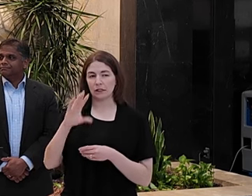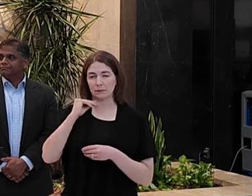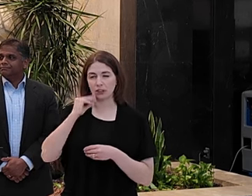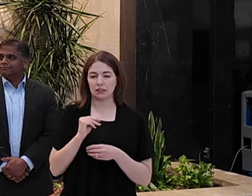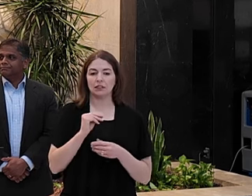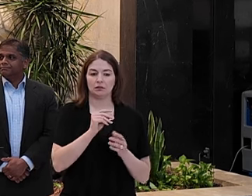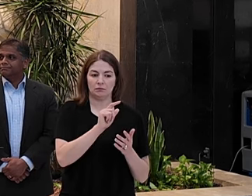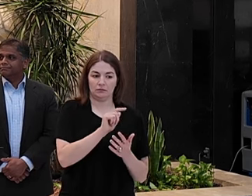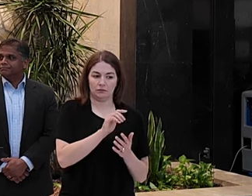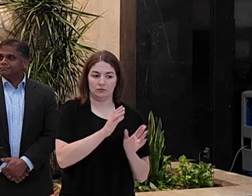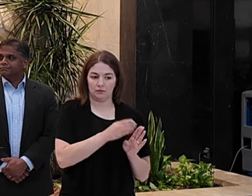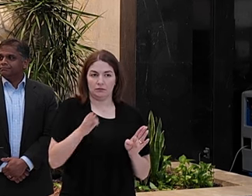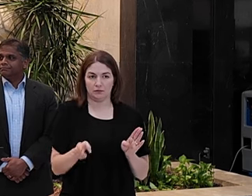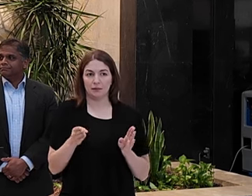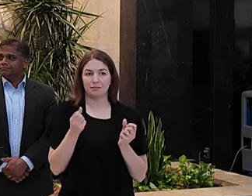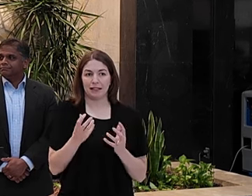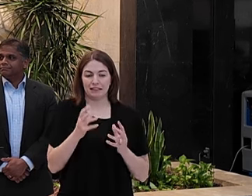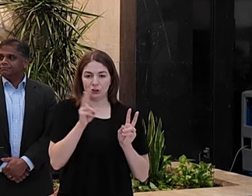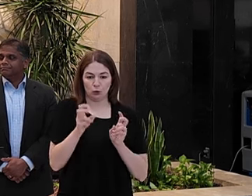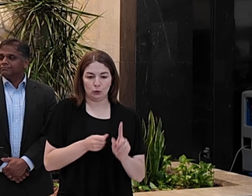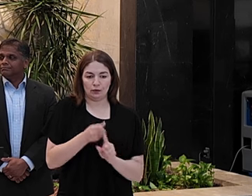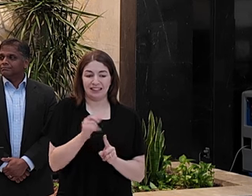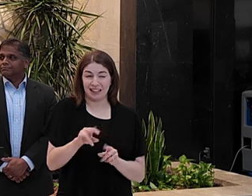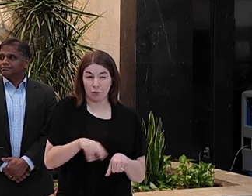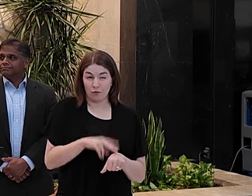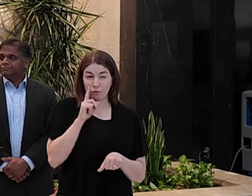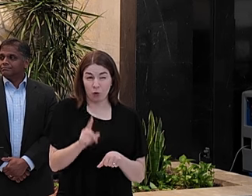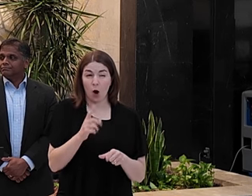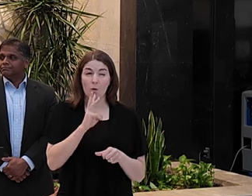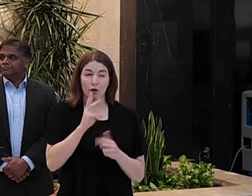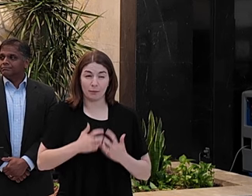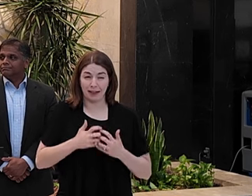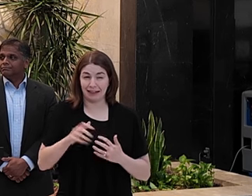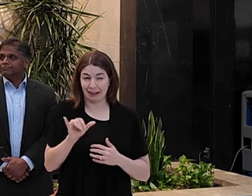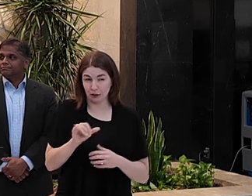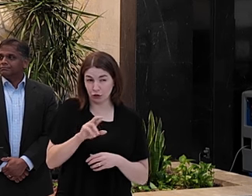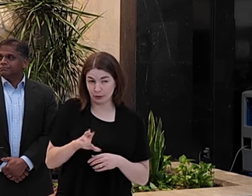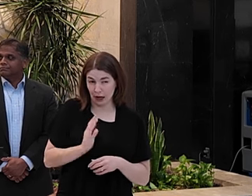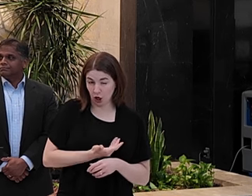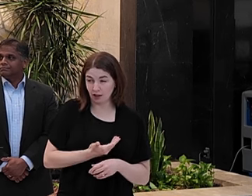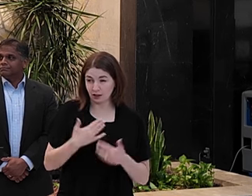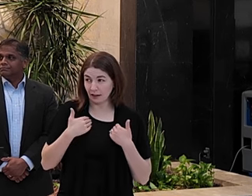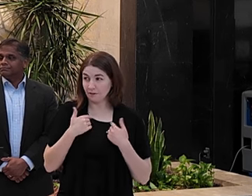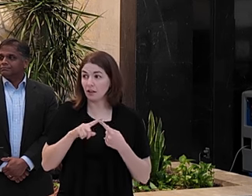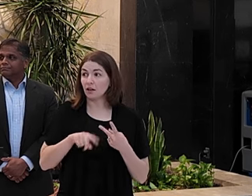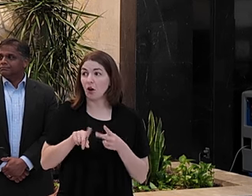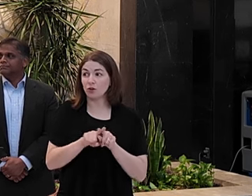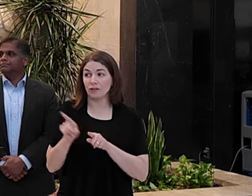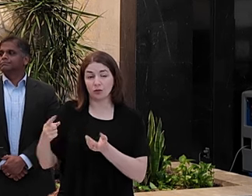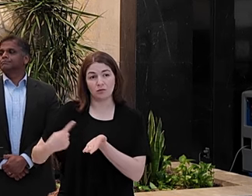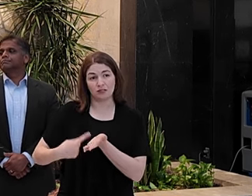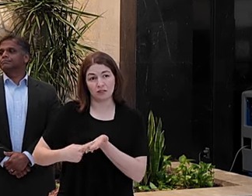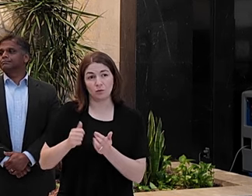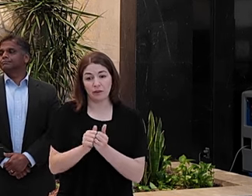issues that we've had this year normal for a water plant like Richmond's? And as a follow-up to that, have you been in conversations with other city water plants around the country who